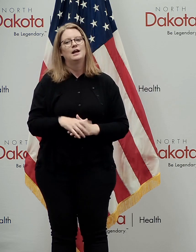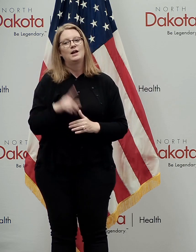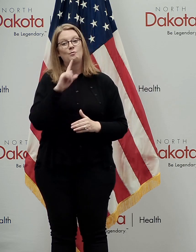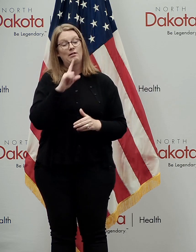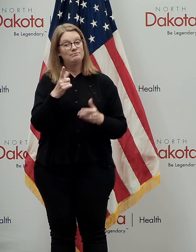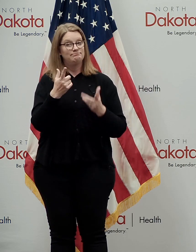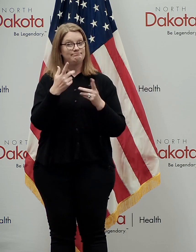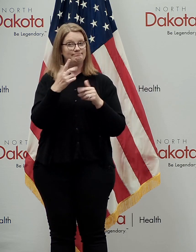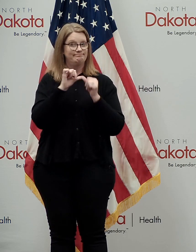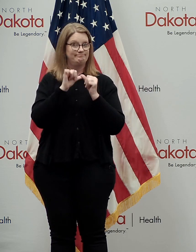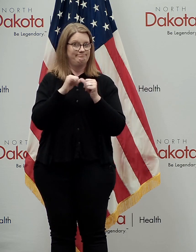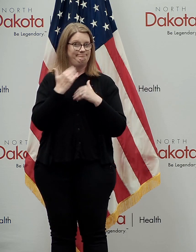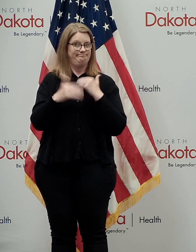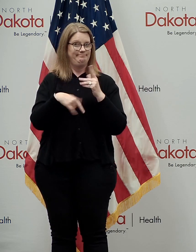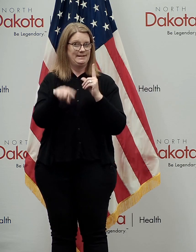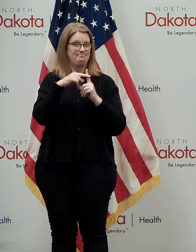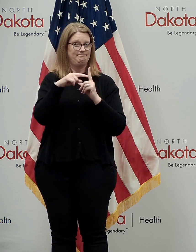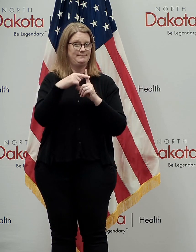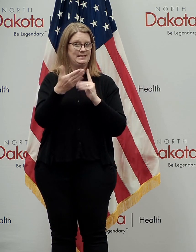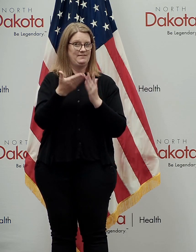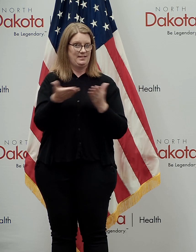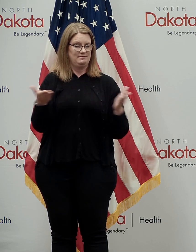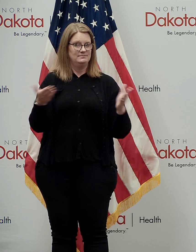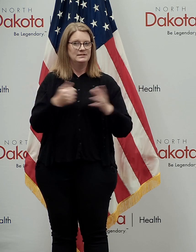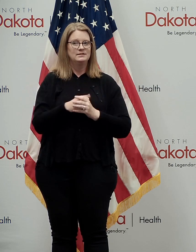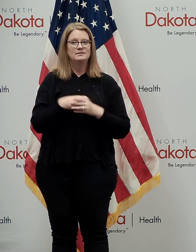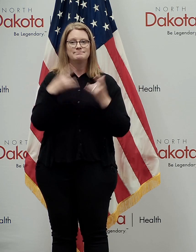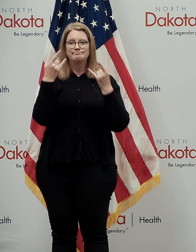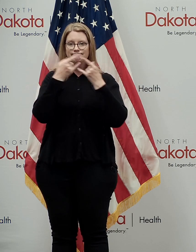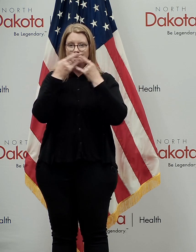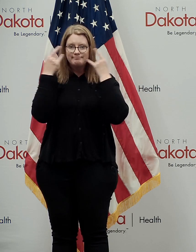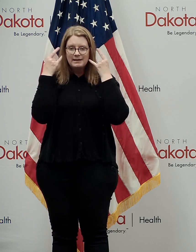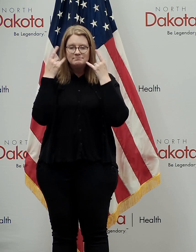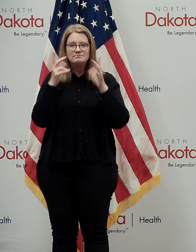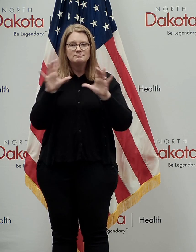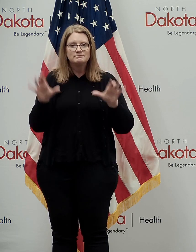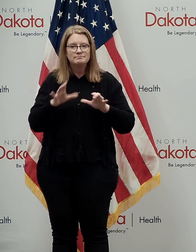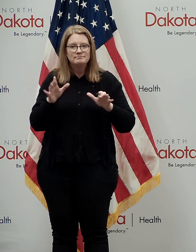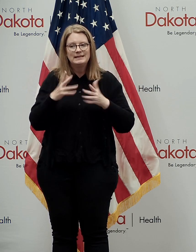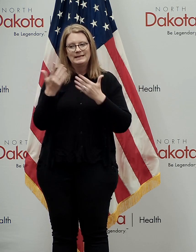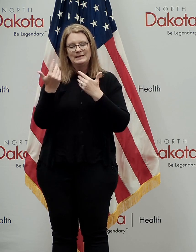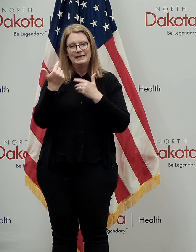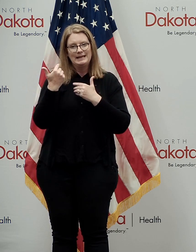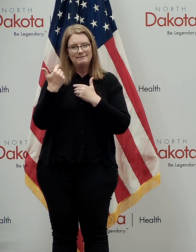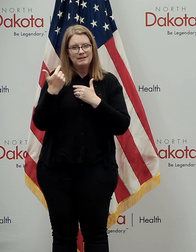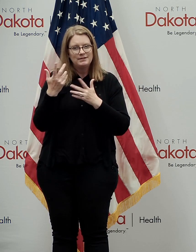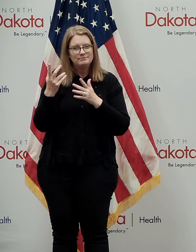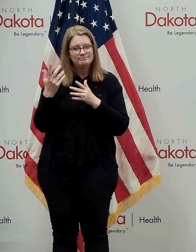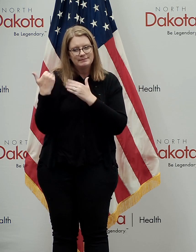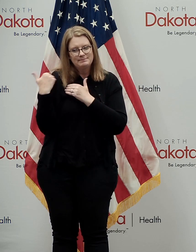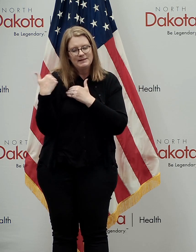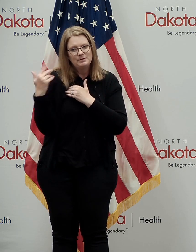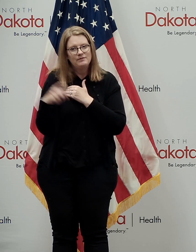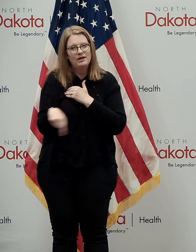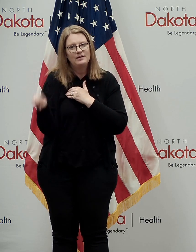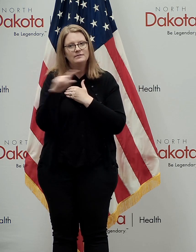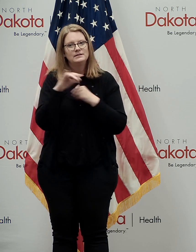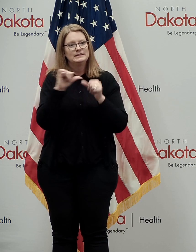the good things going in North Dakota, masking up and practicing individual responsibility. And we're going to